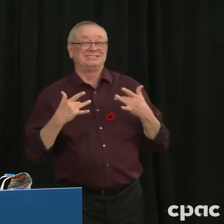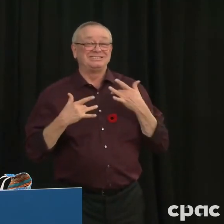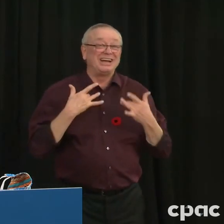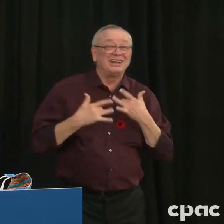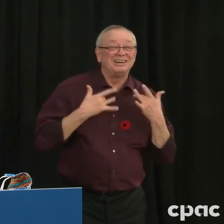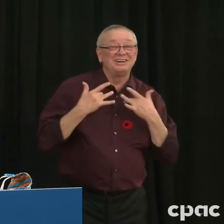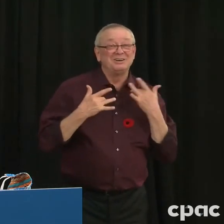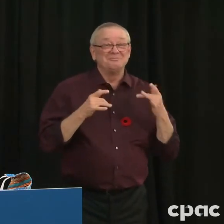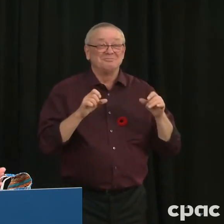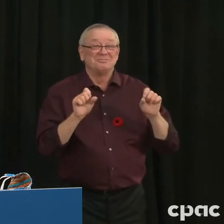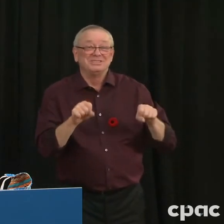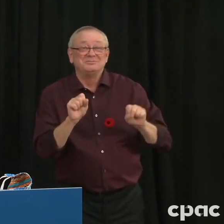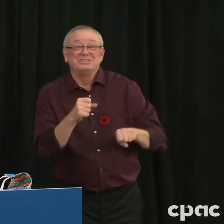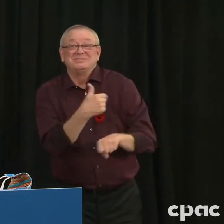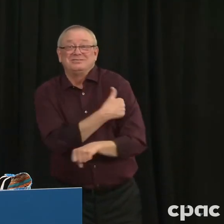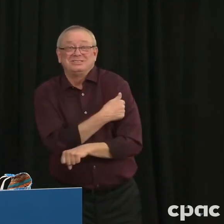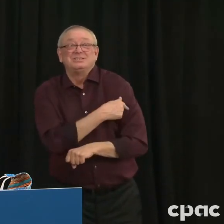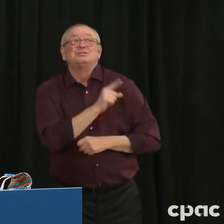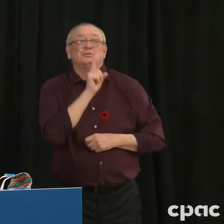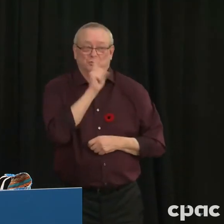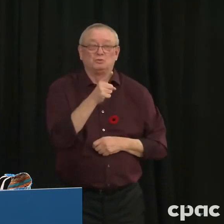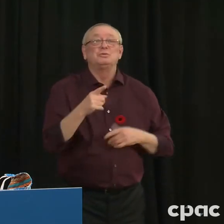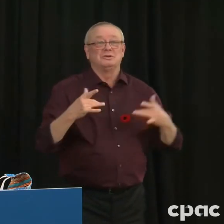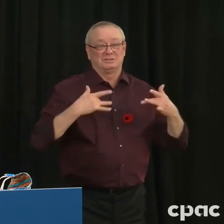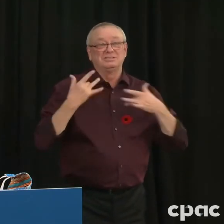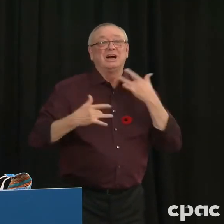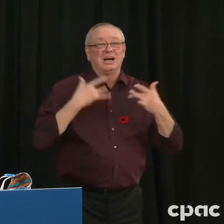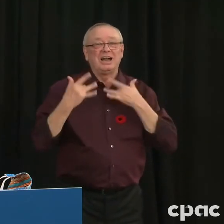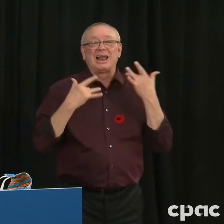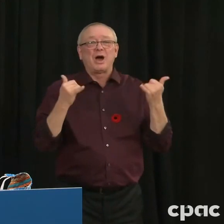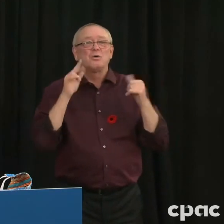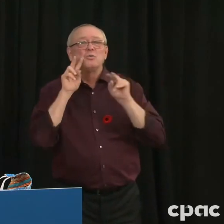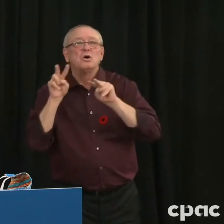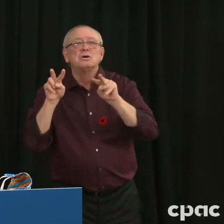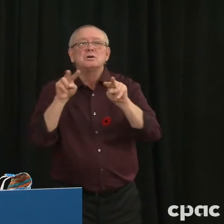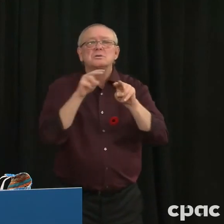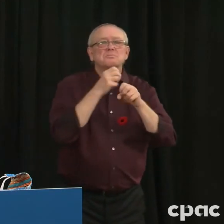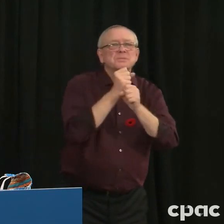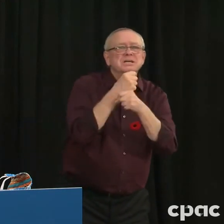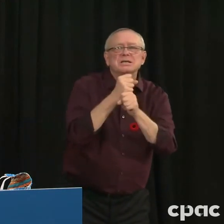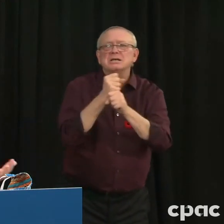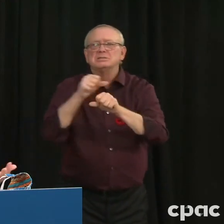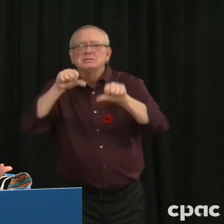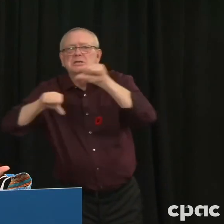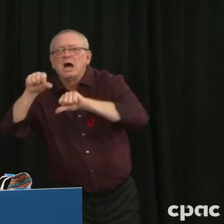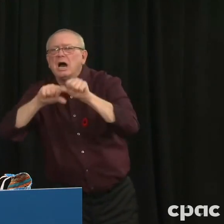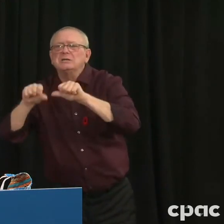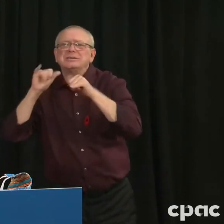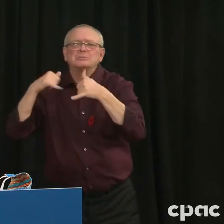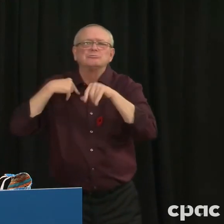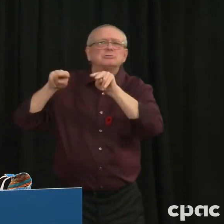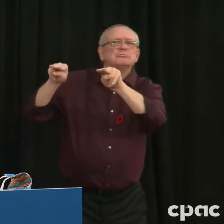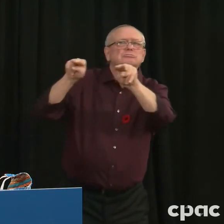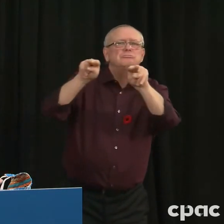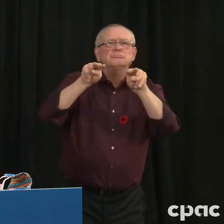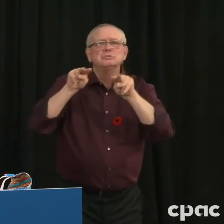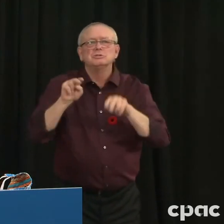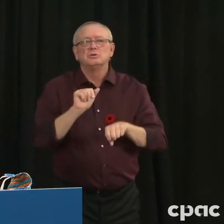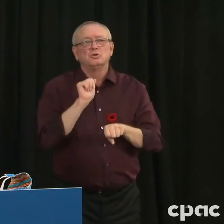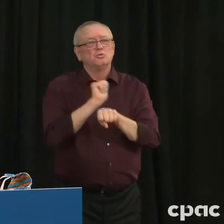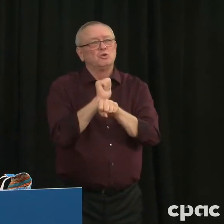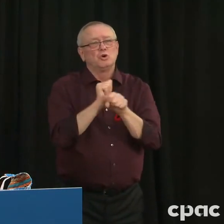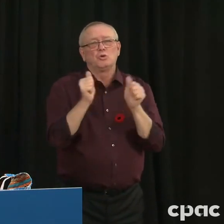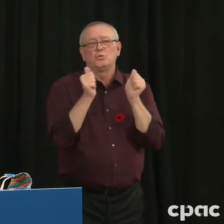in different studies in the different types of vaccines around the world very closely. We're working with partners across the country, other provinces and territories, and the